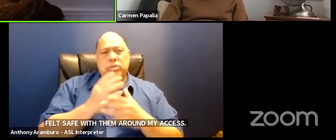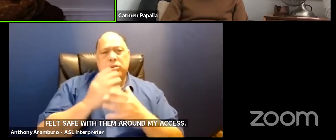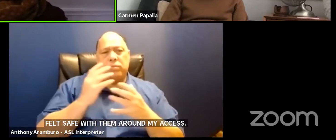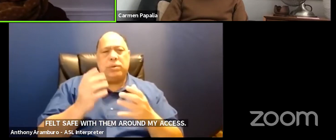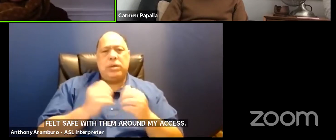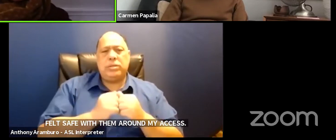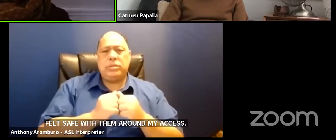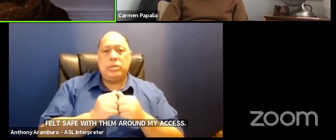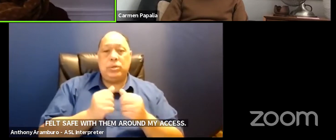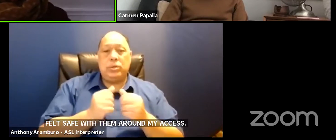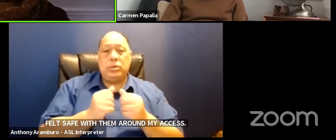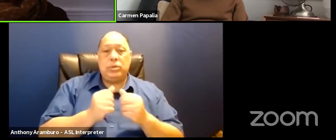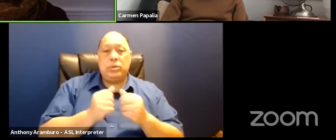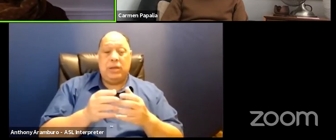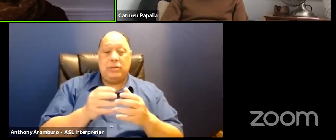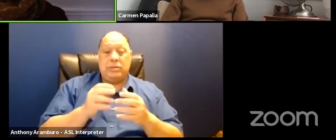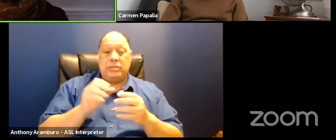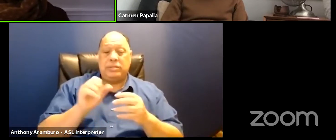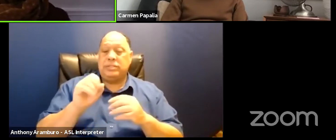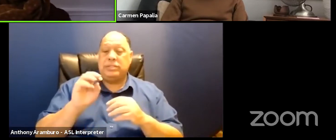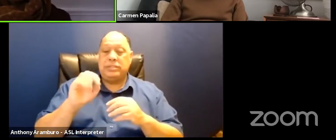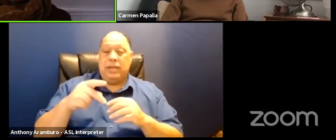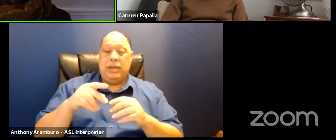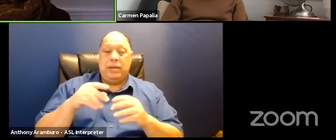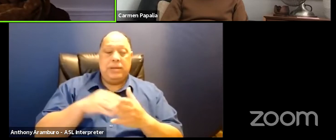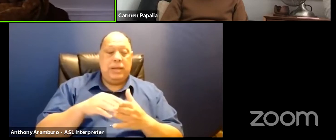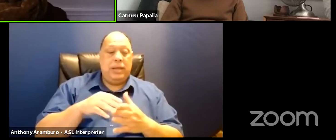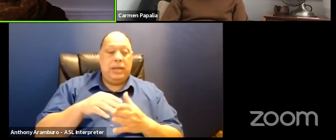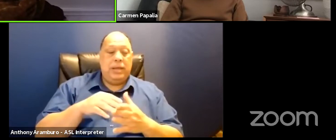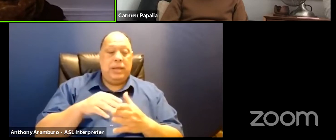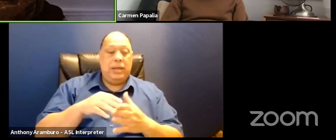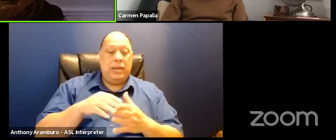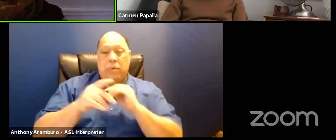getting snapped at, chided, or being punished.